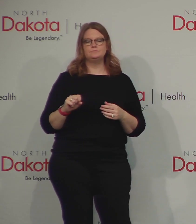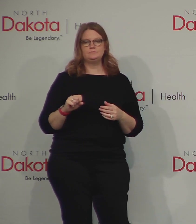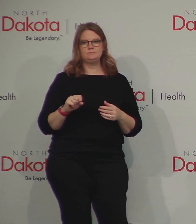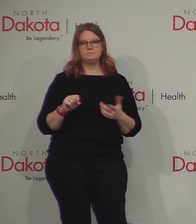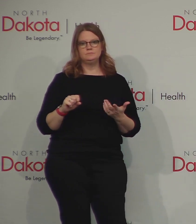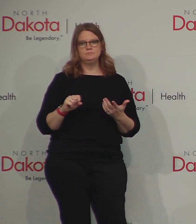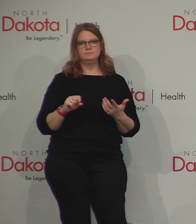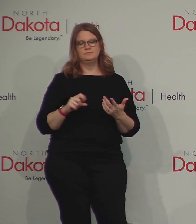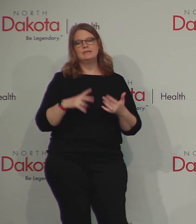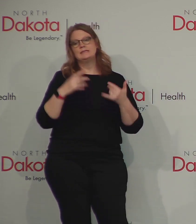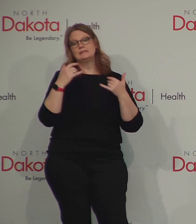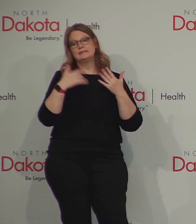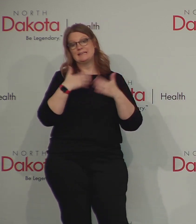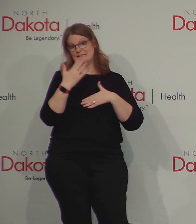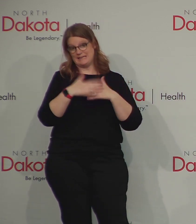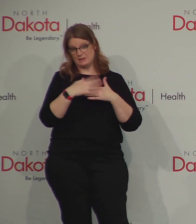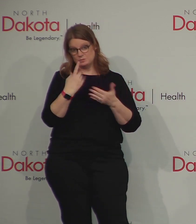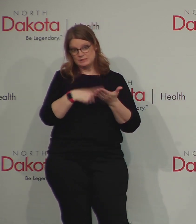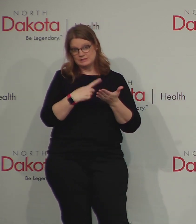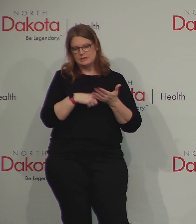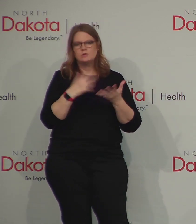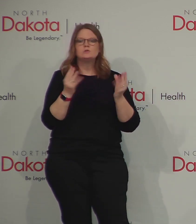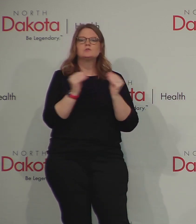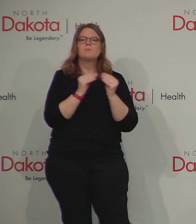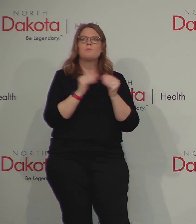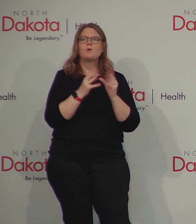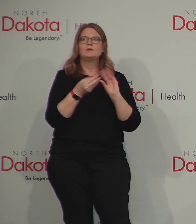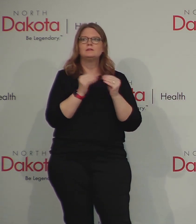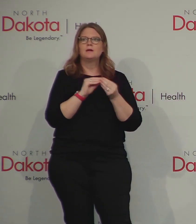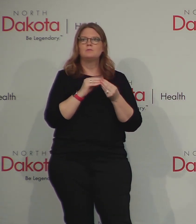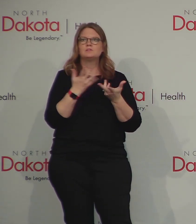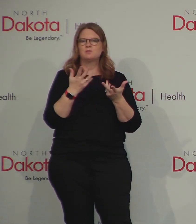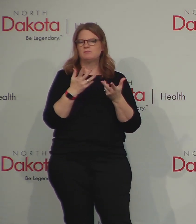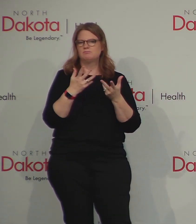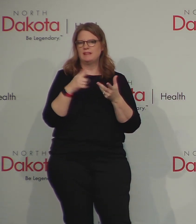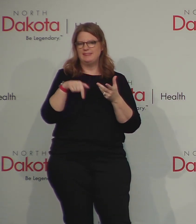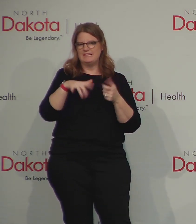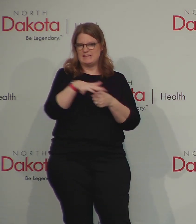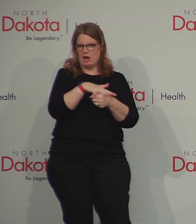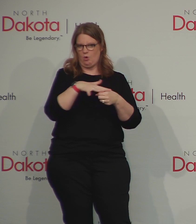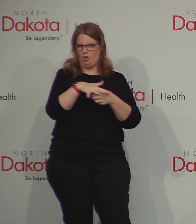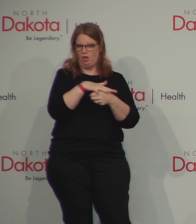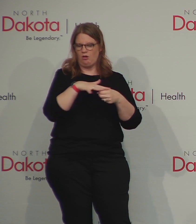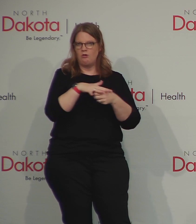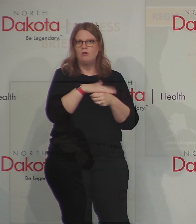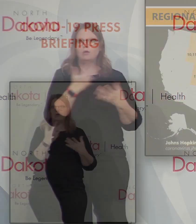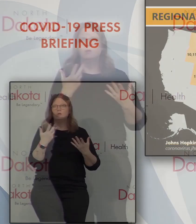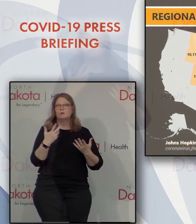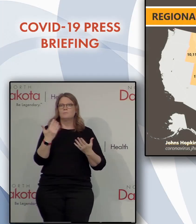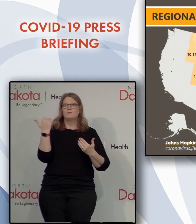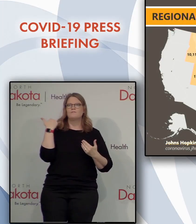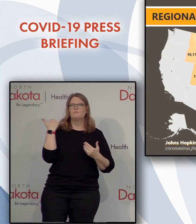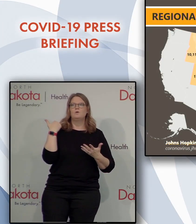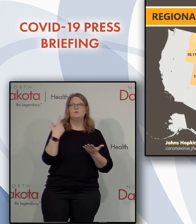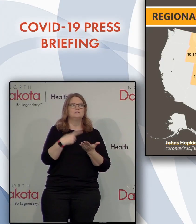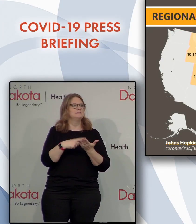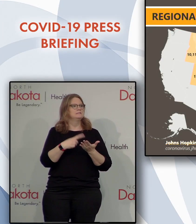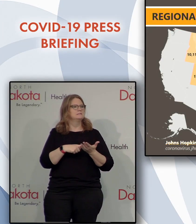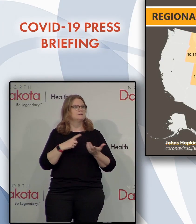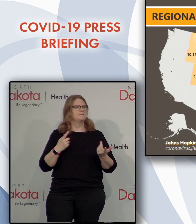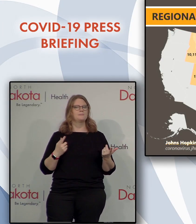we're going to take a look at next is some more numbers on regional cases. I think we can see, again, we talked about how we were in the middle of a